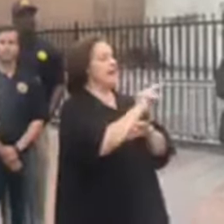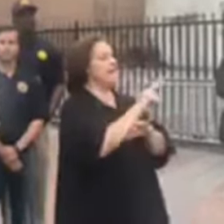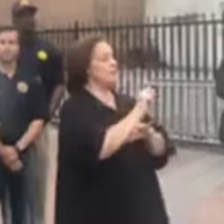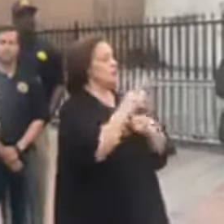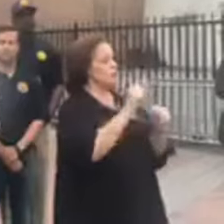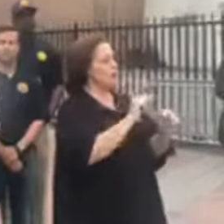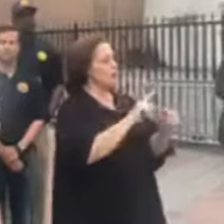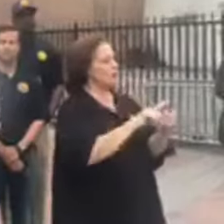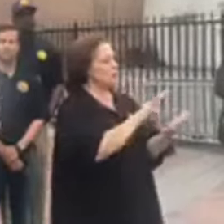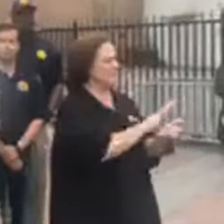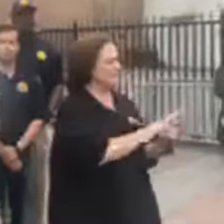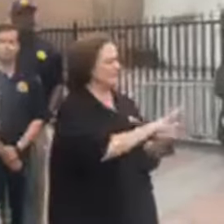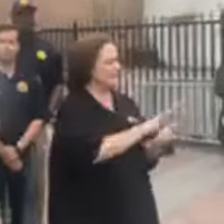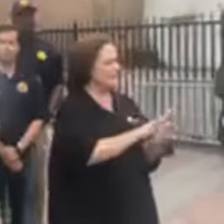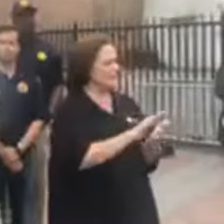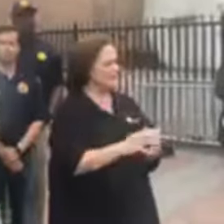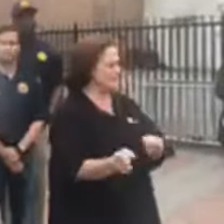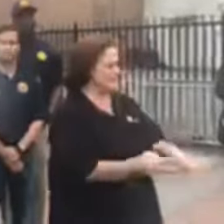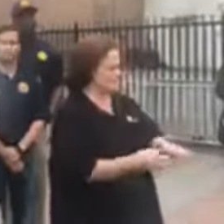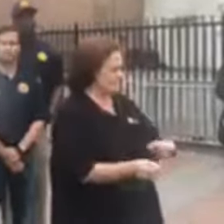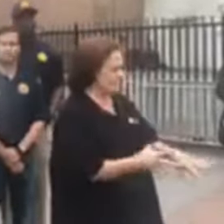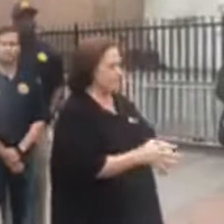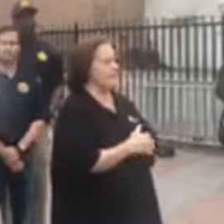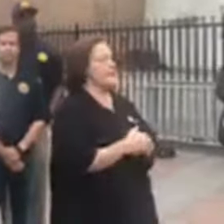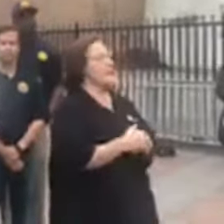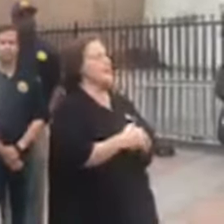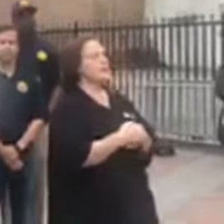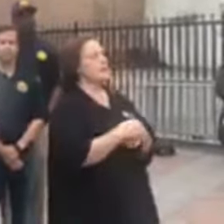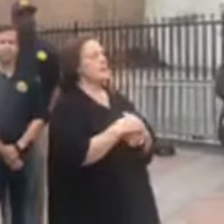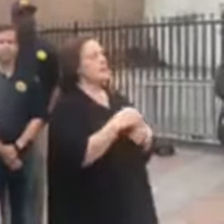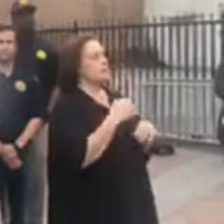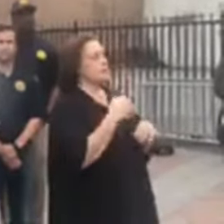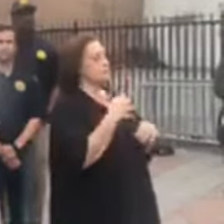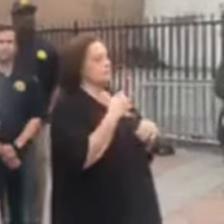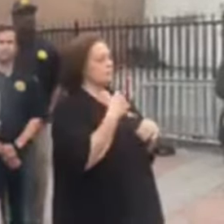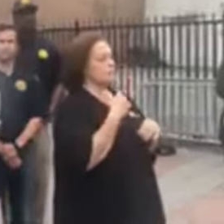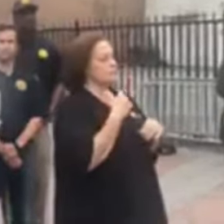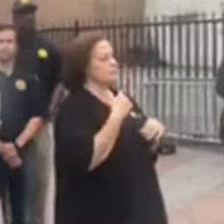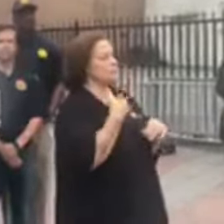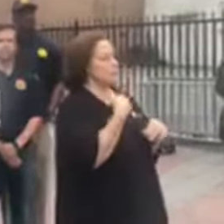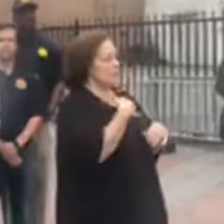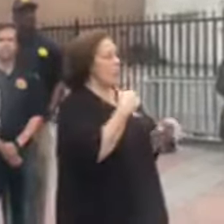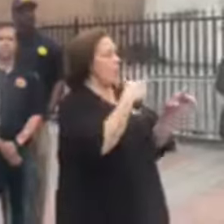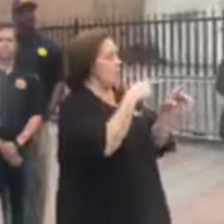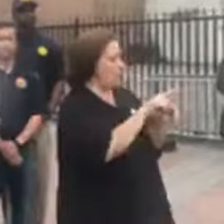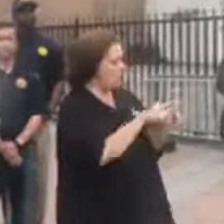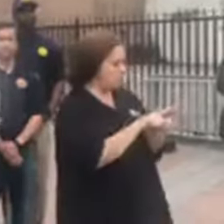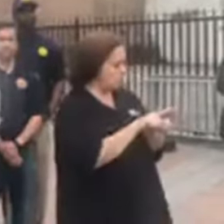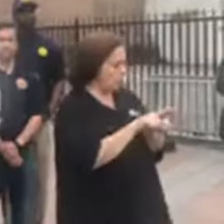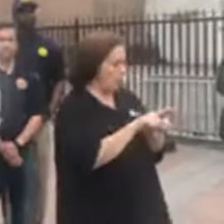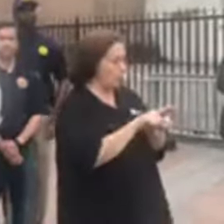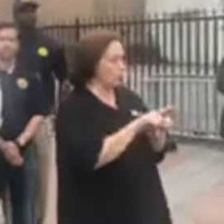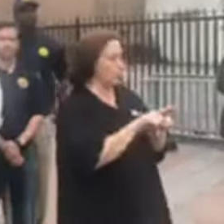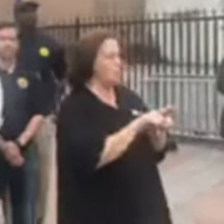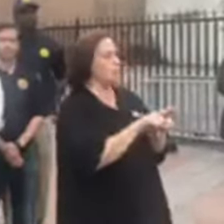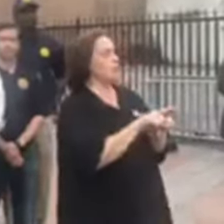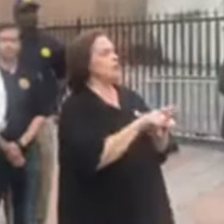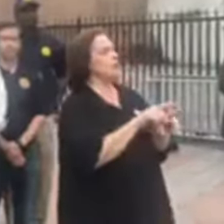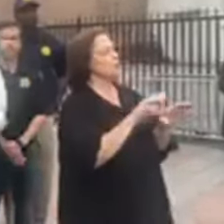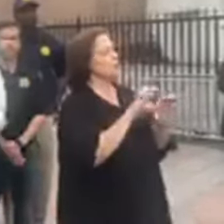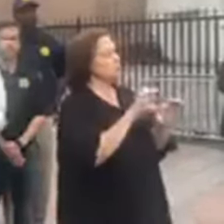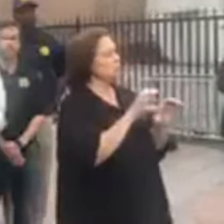give you updates on vehicle removals, as well as a memorial that we hope to do